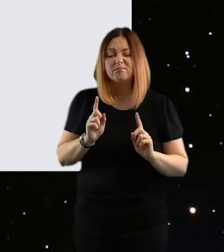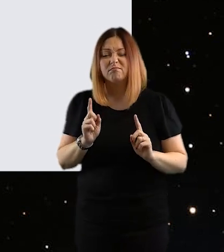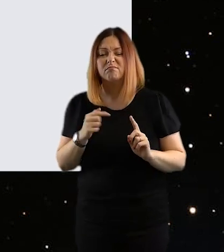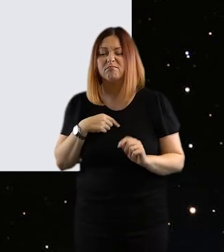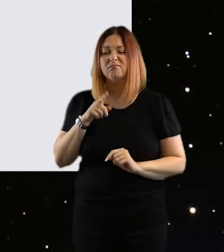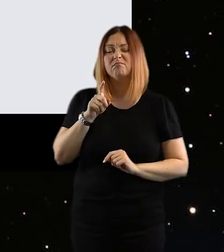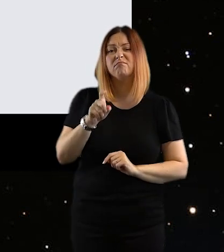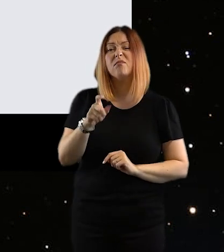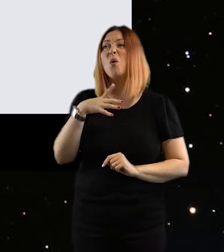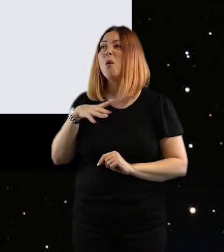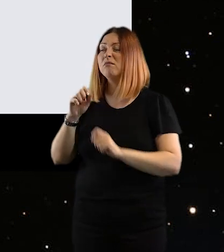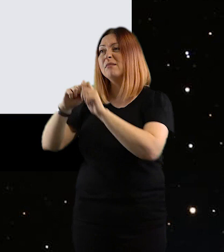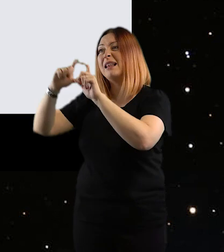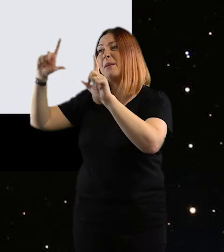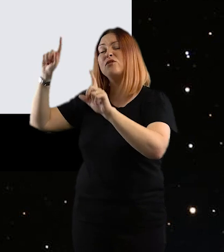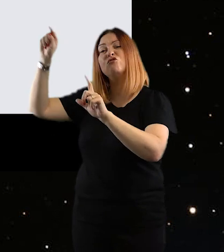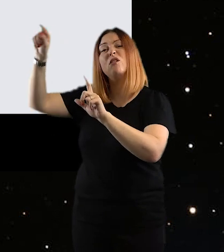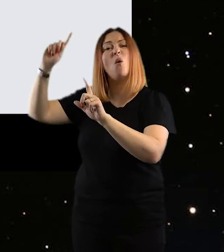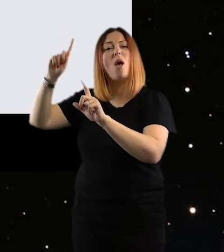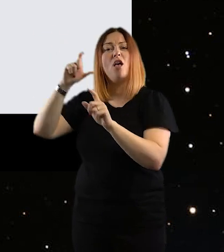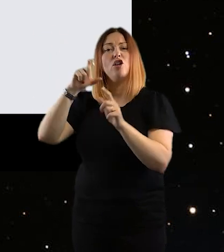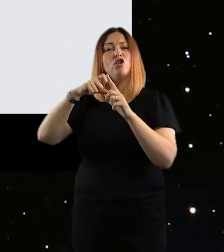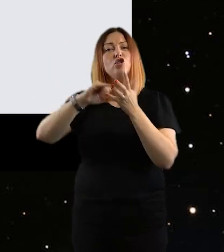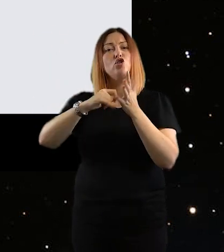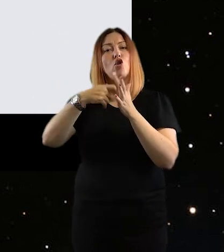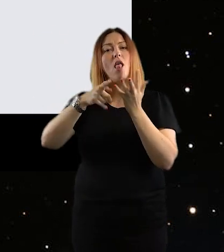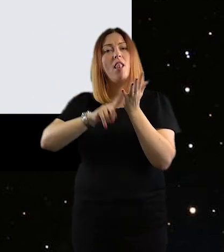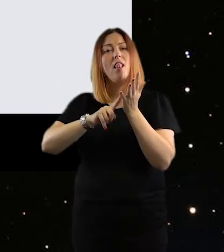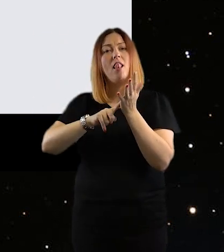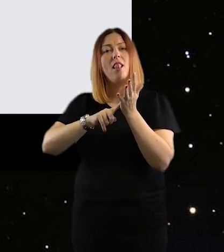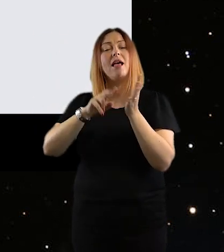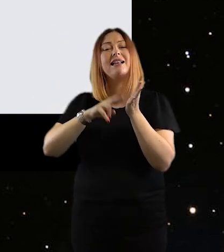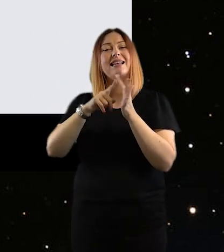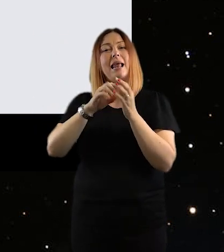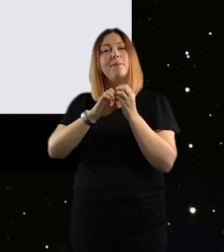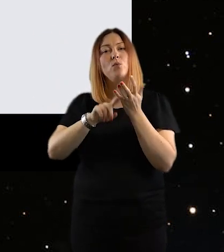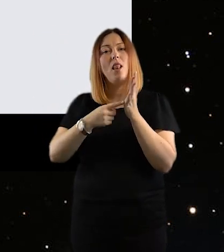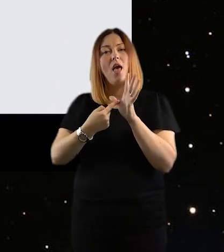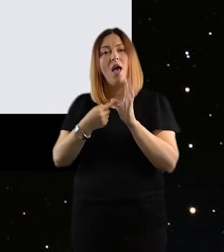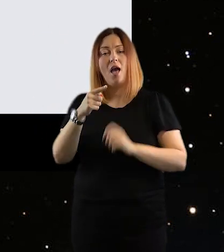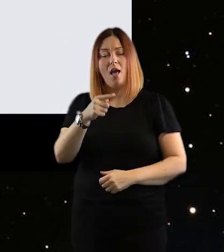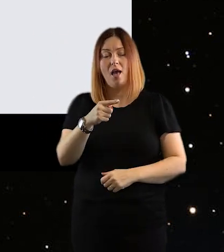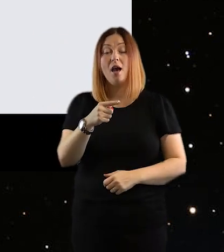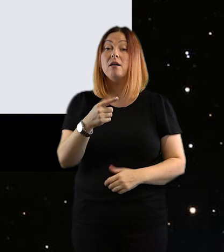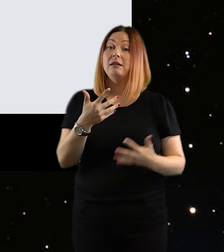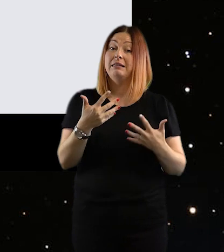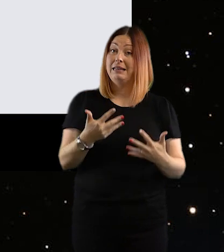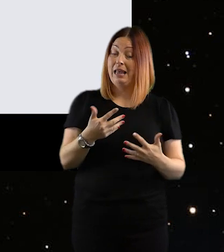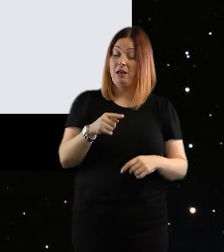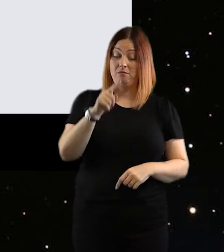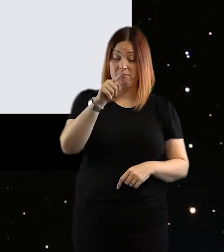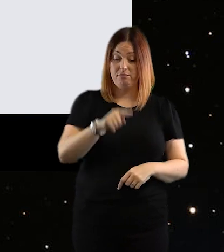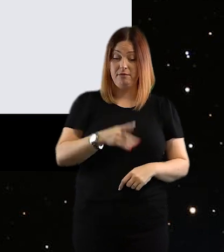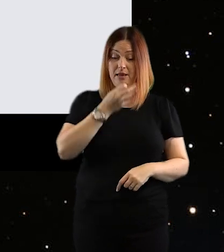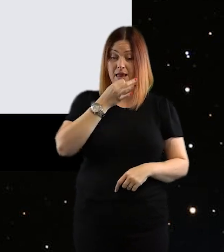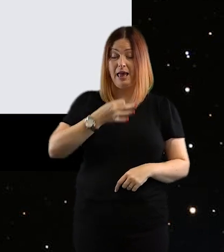and obtain an image of the Skull Nebula. And by clicking the Skull Nebula, it's now asking me about the 3 individual observations.